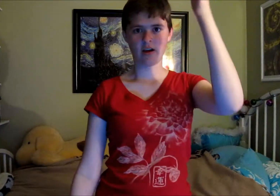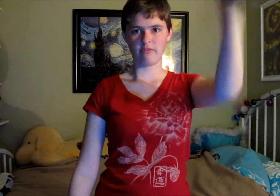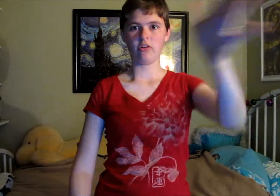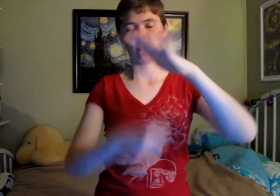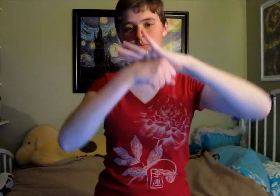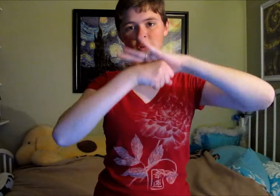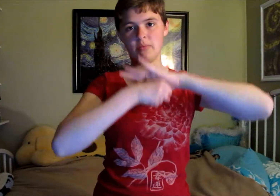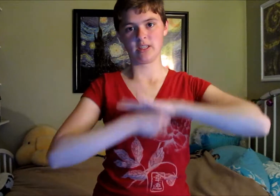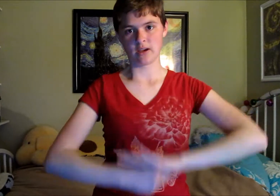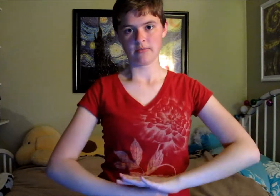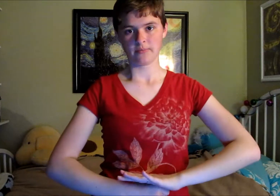ever going to bring me down.